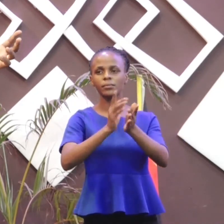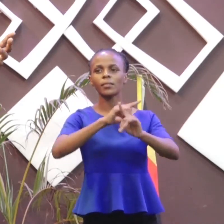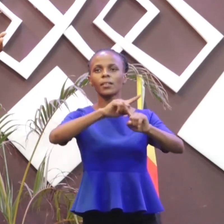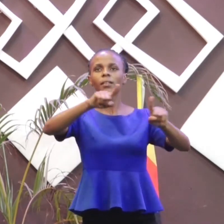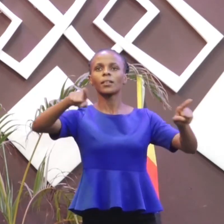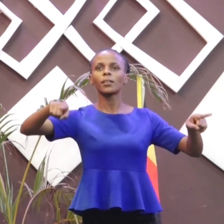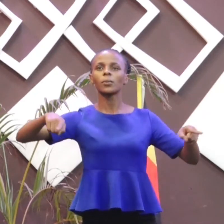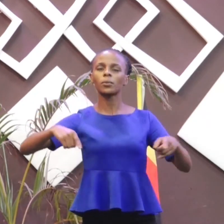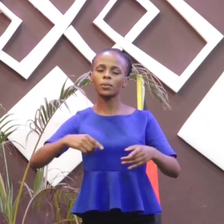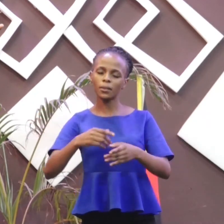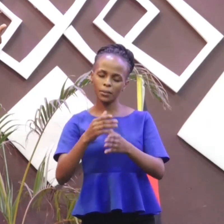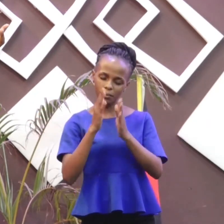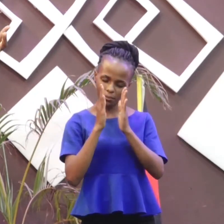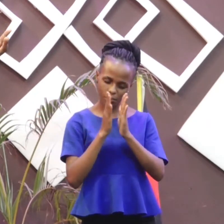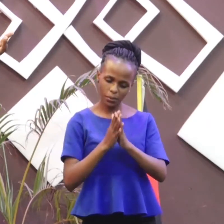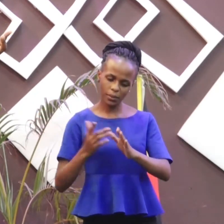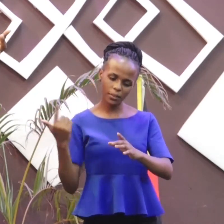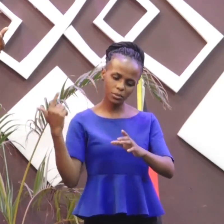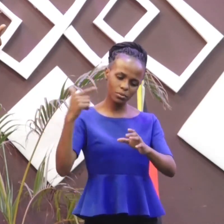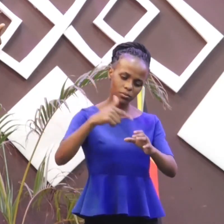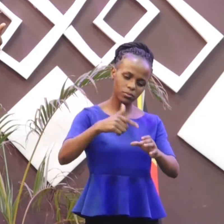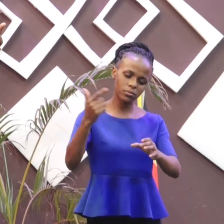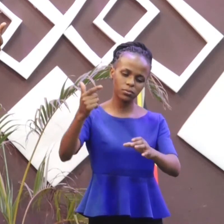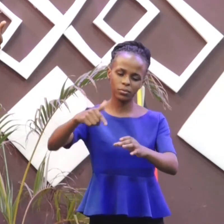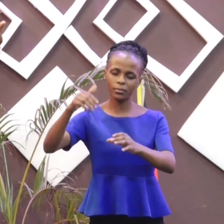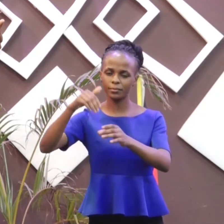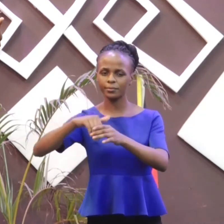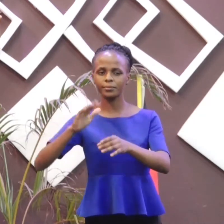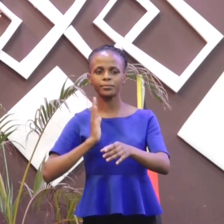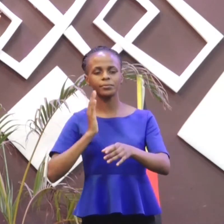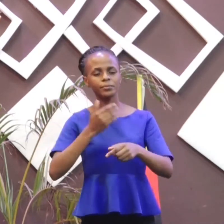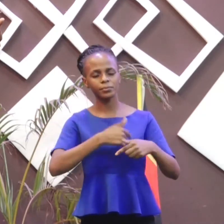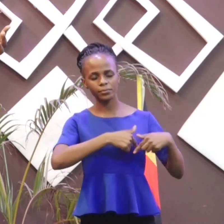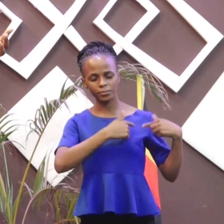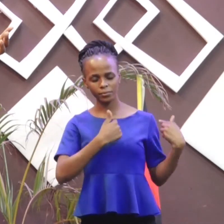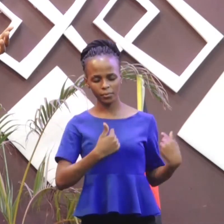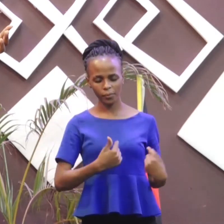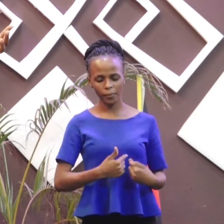Tusaba okifukirire emitima gyaffe. We pray that you'll continue to water it in our hearts.